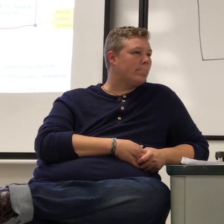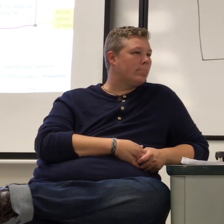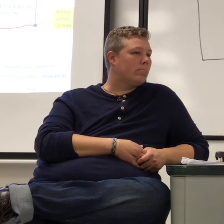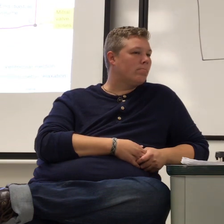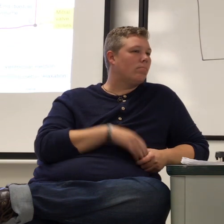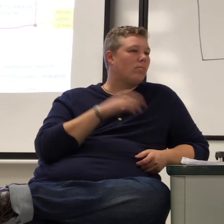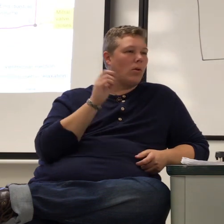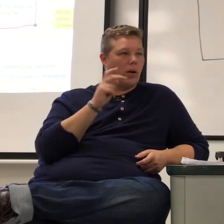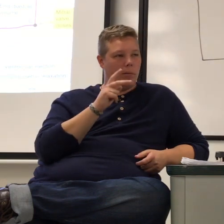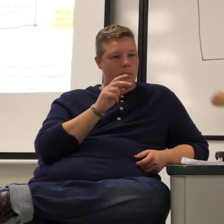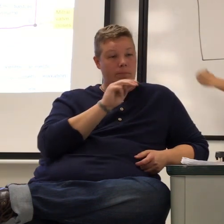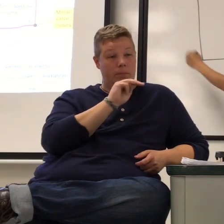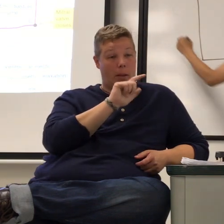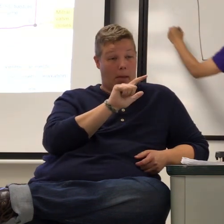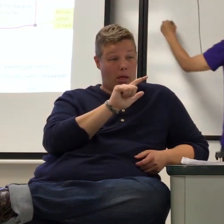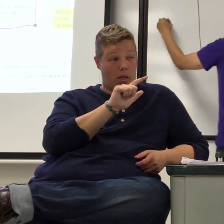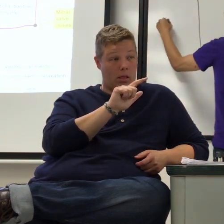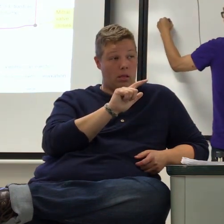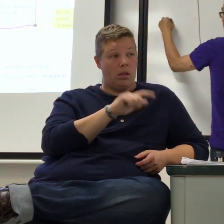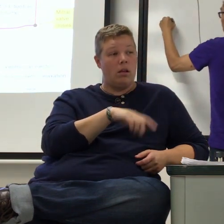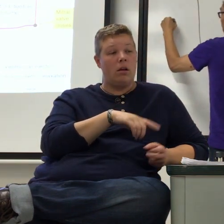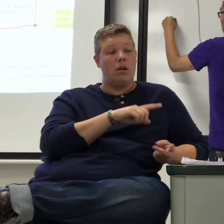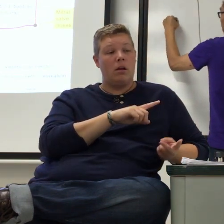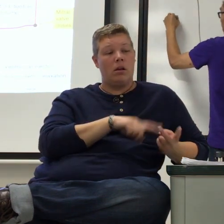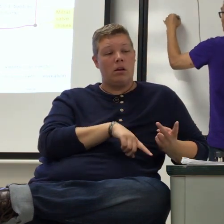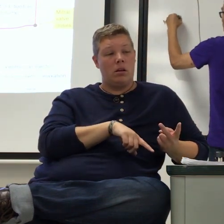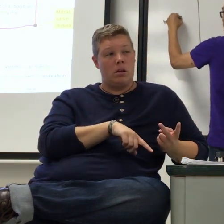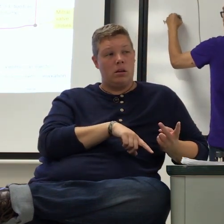Okay, you got ml, and you got